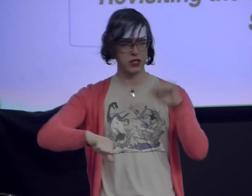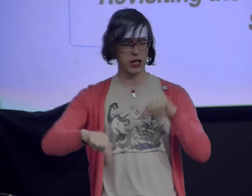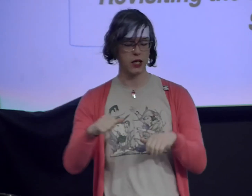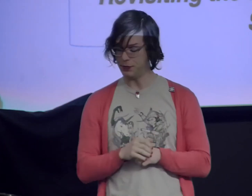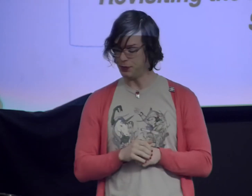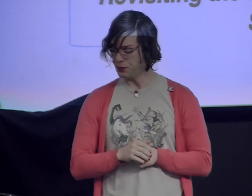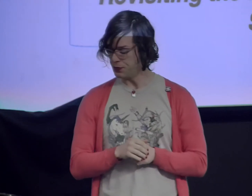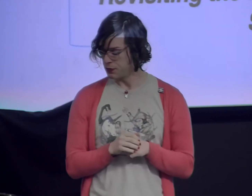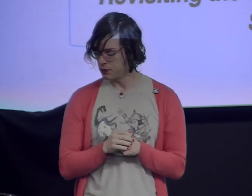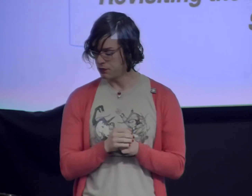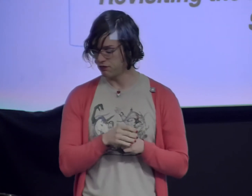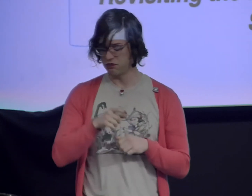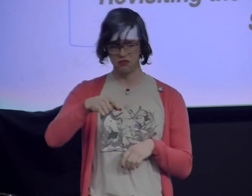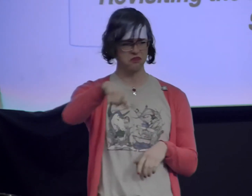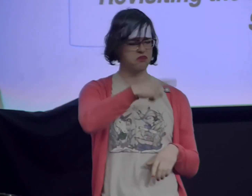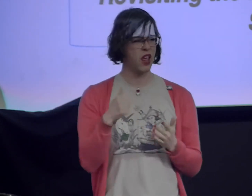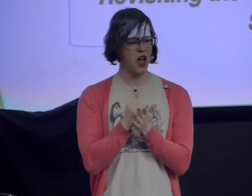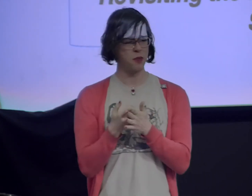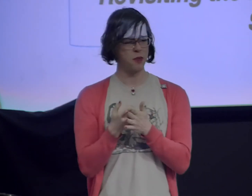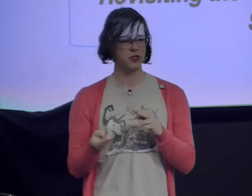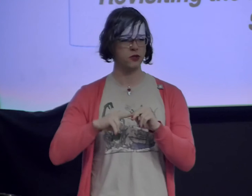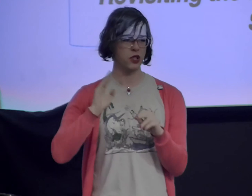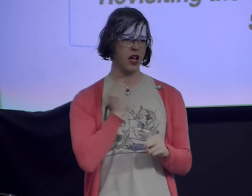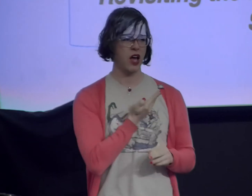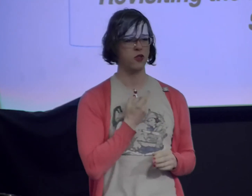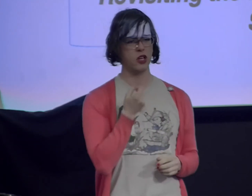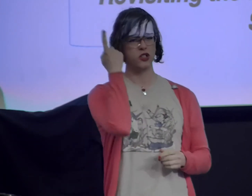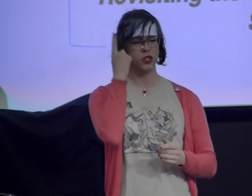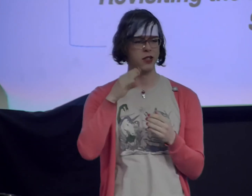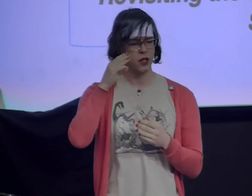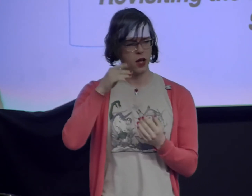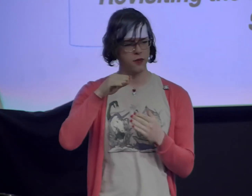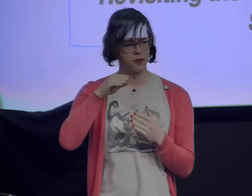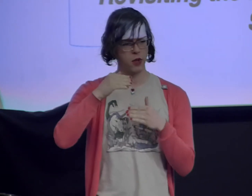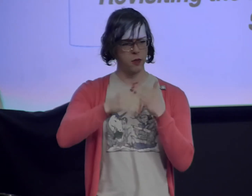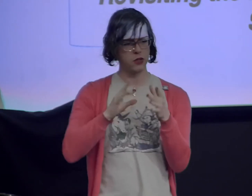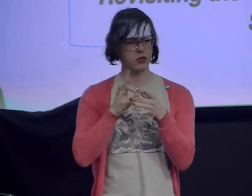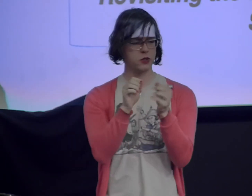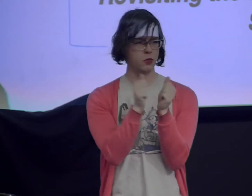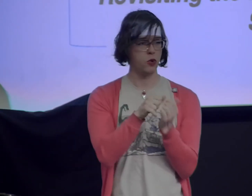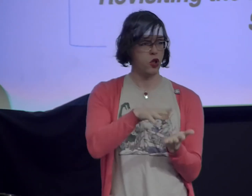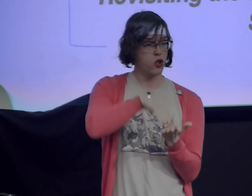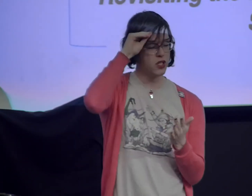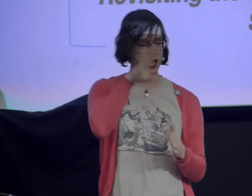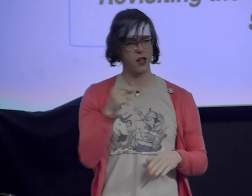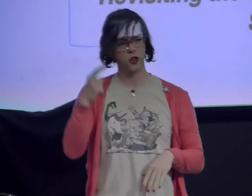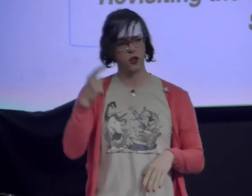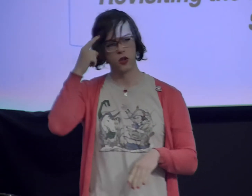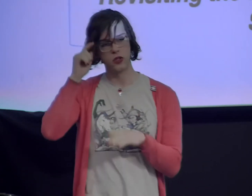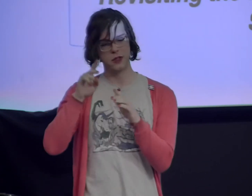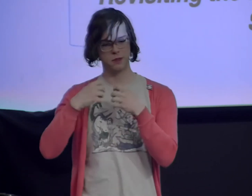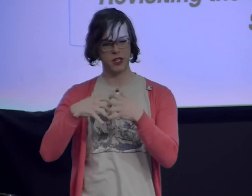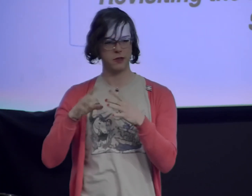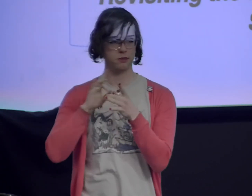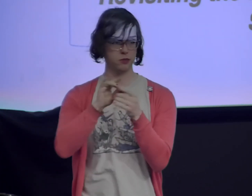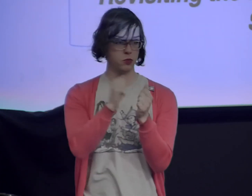These different fields and all the interdisciplinary fields in between contribute to the new and growing field of educational